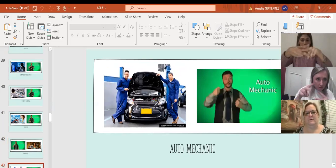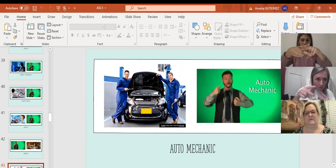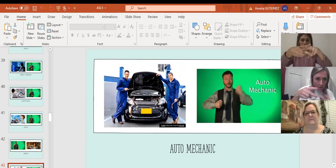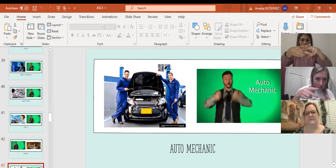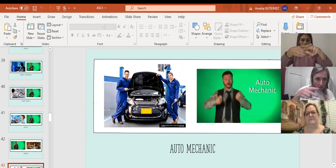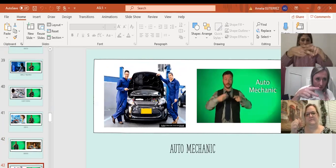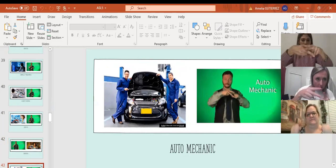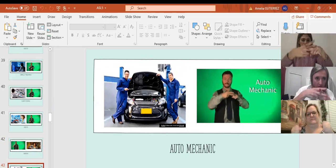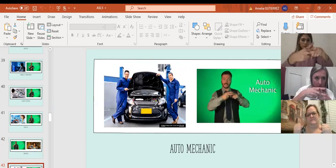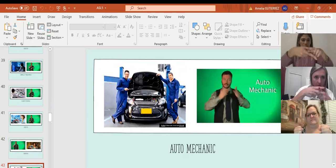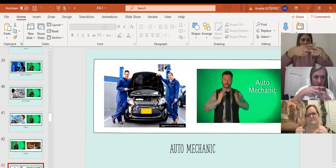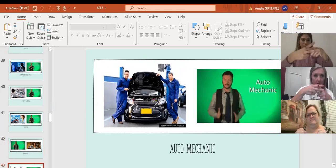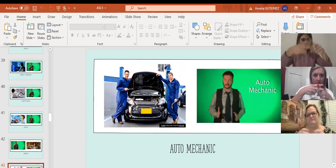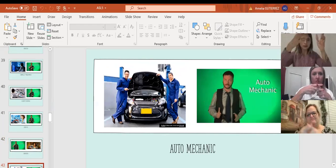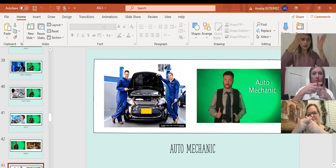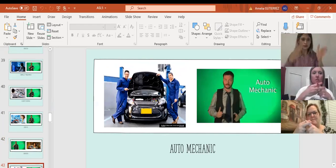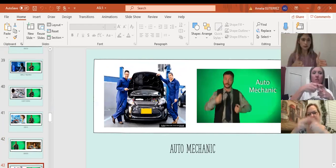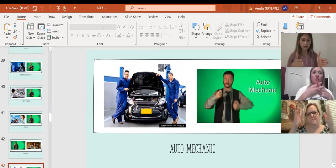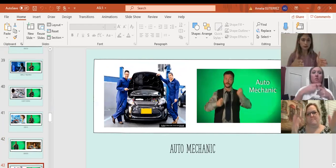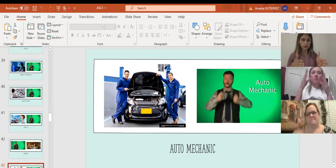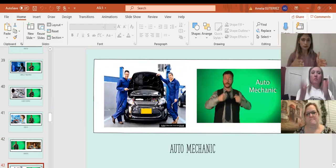Oh, driver.